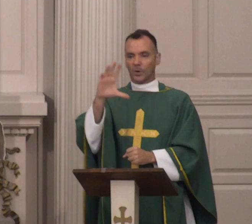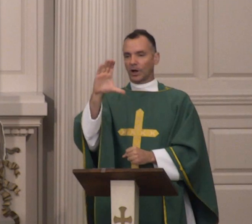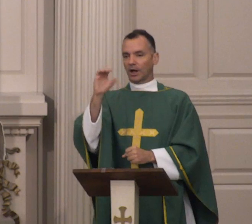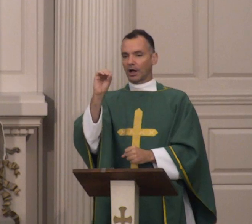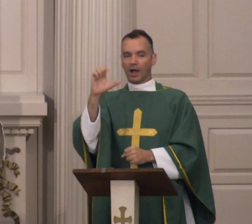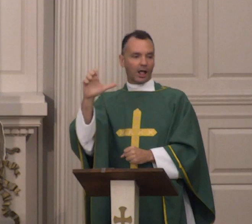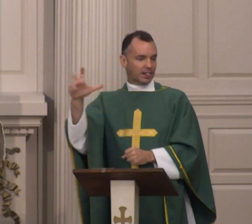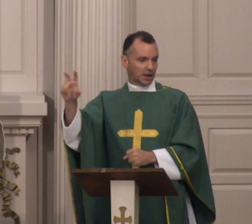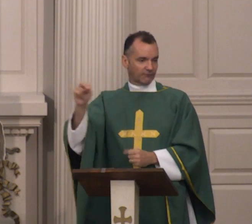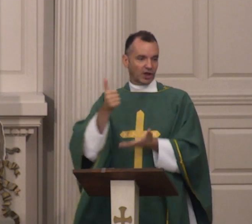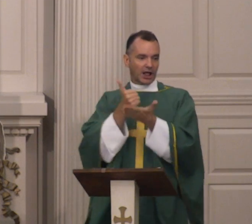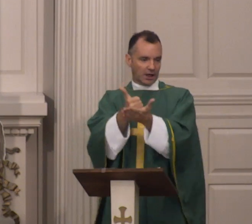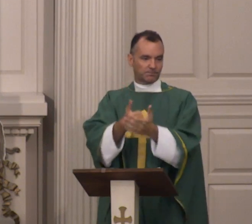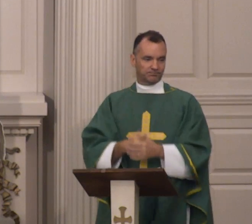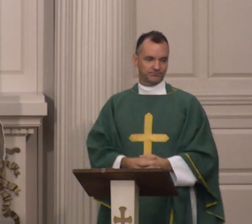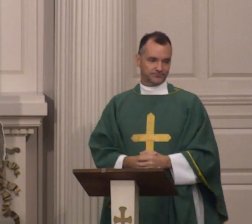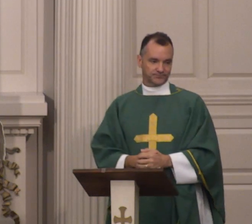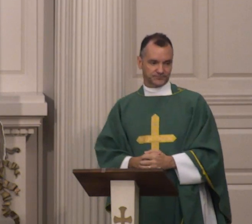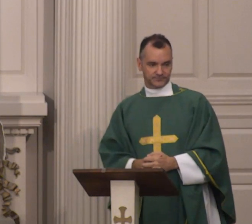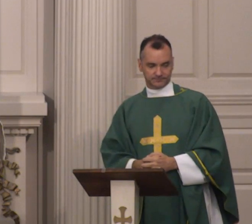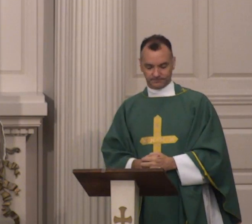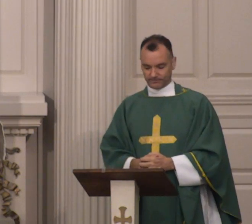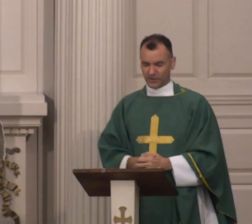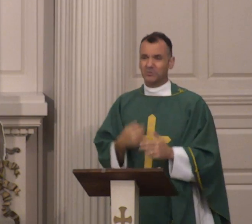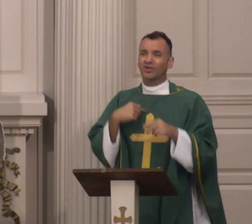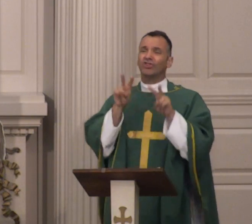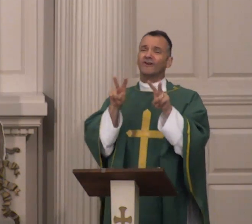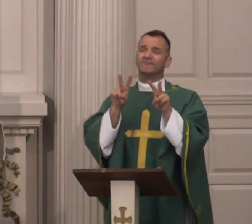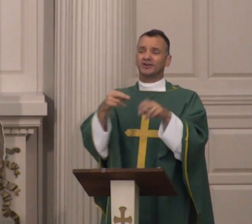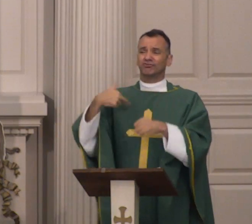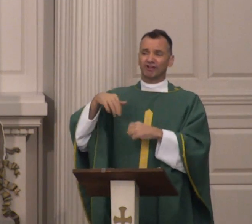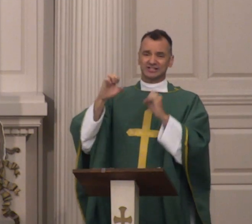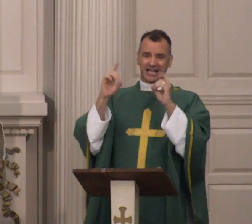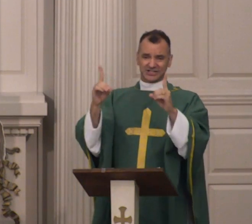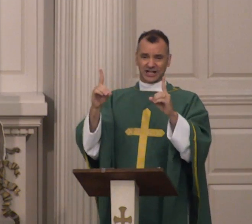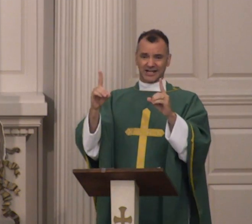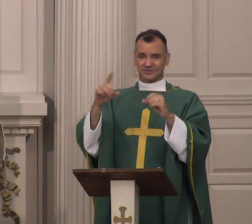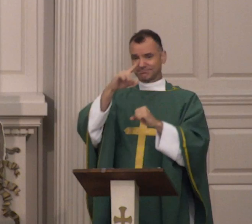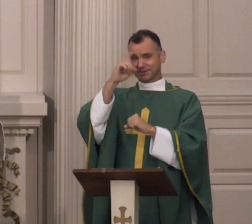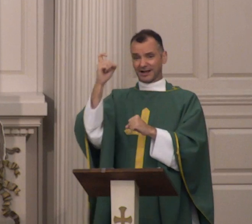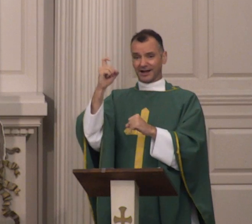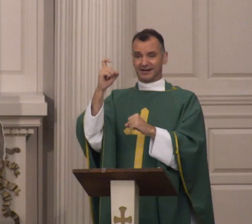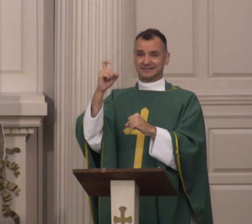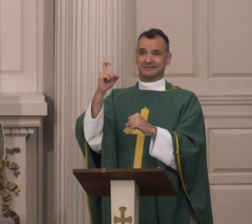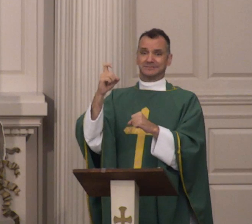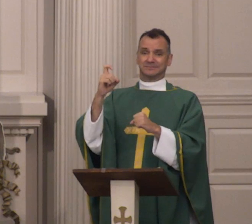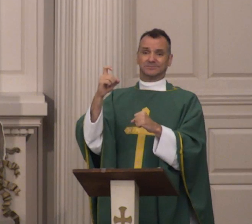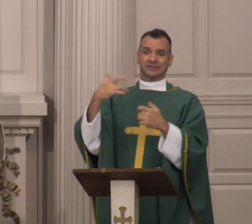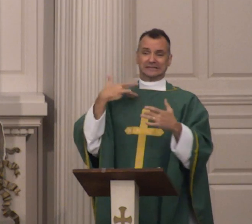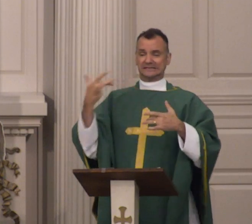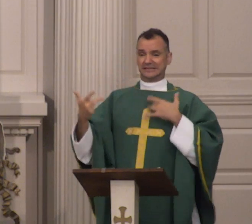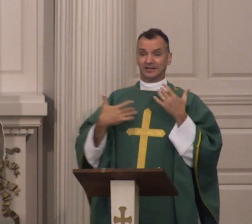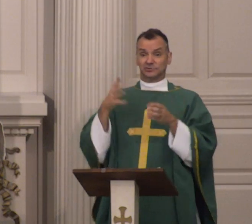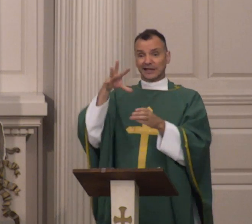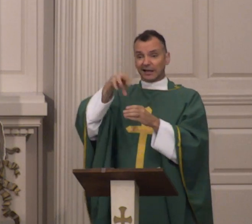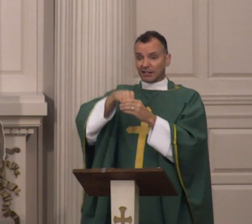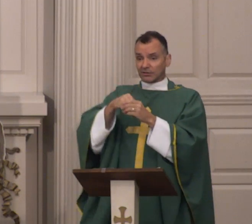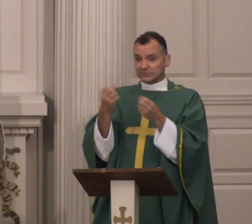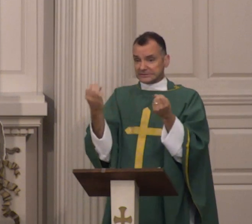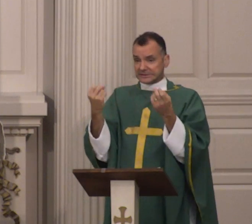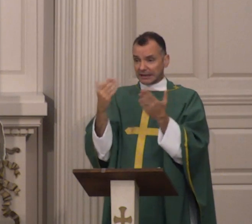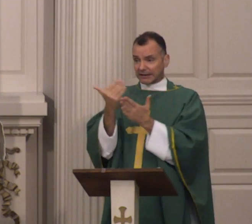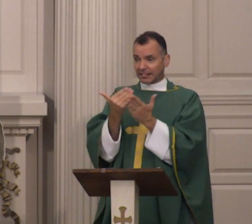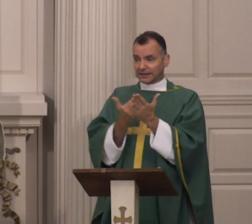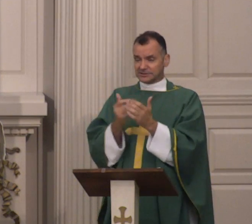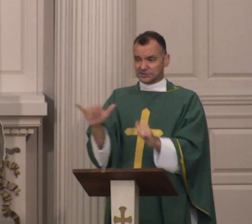Jeremy, or Colleen at the office. And we're looking forward to religious education this year. We're very